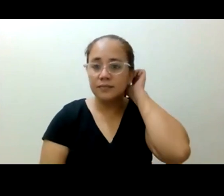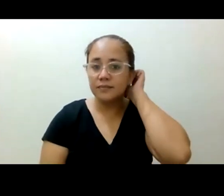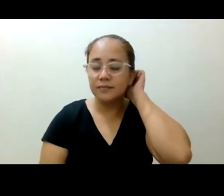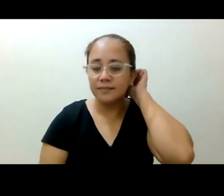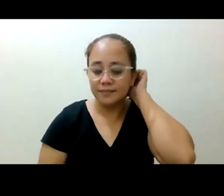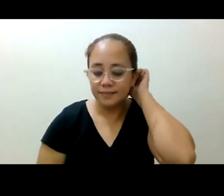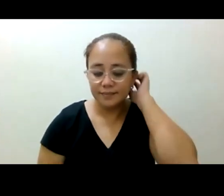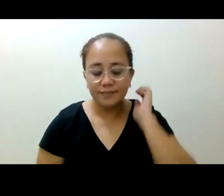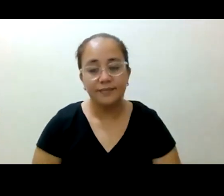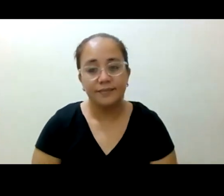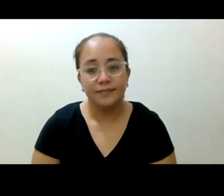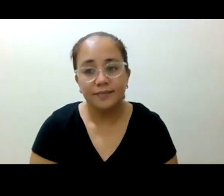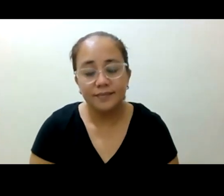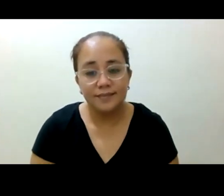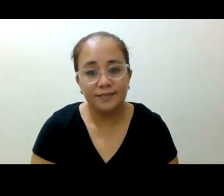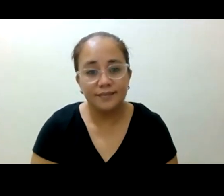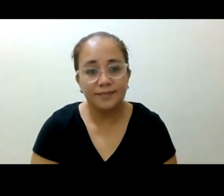Okay.